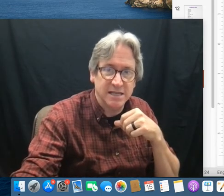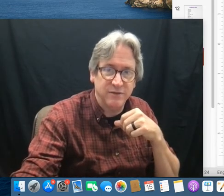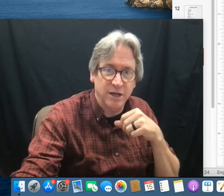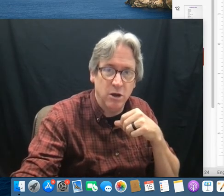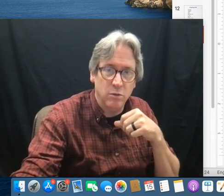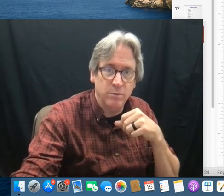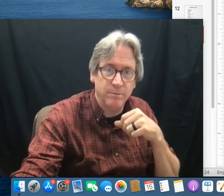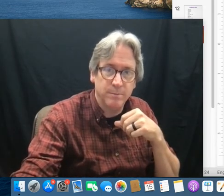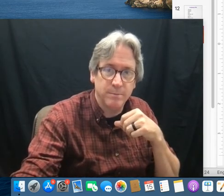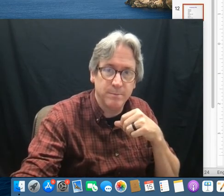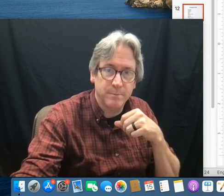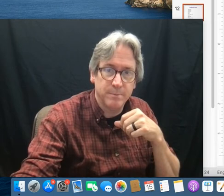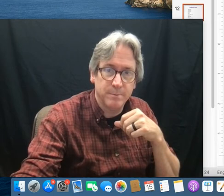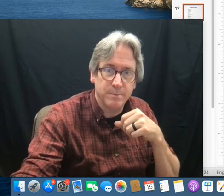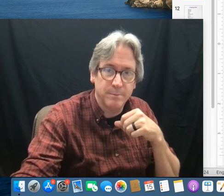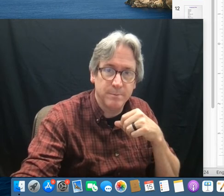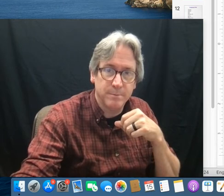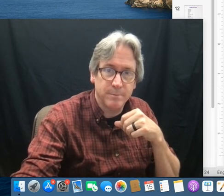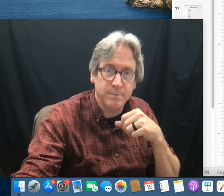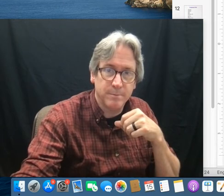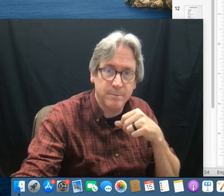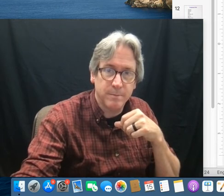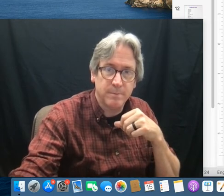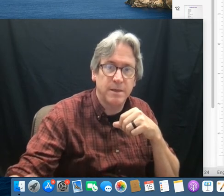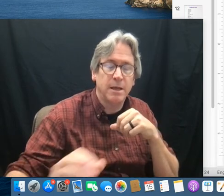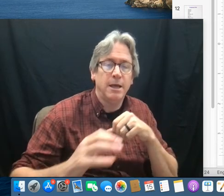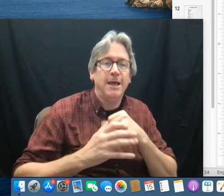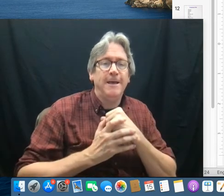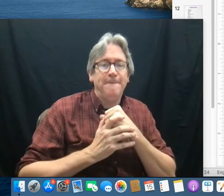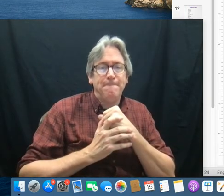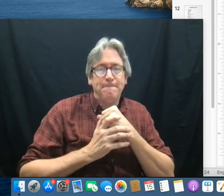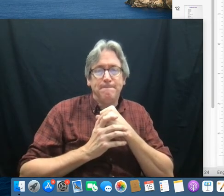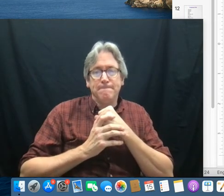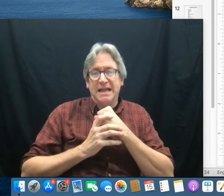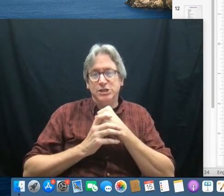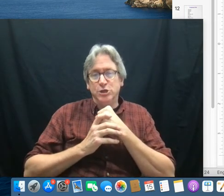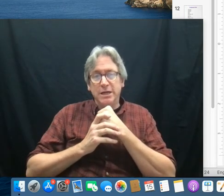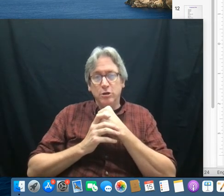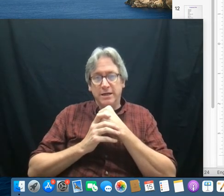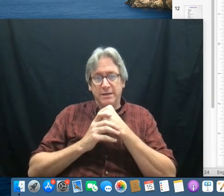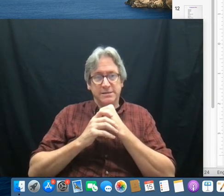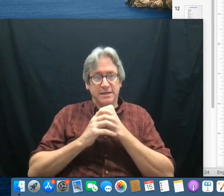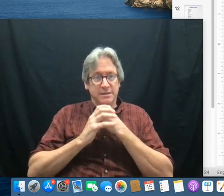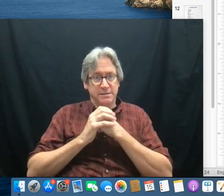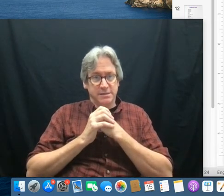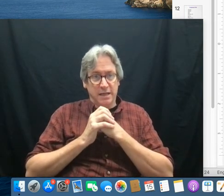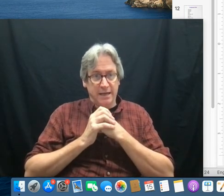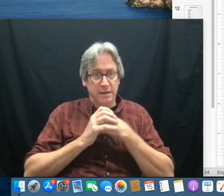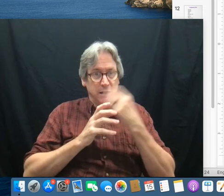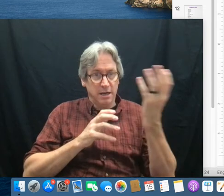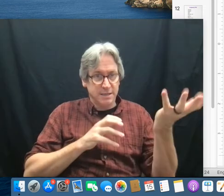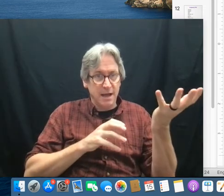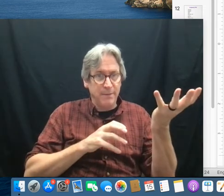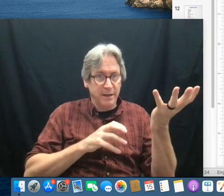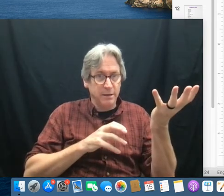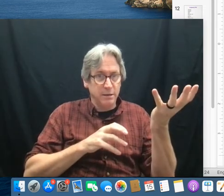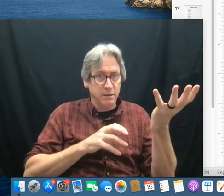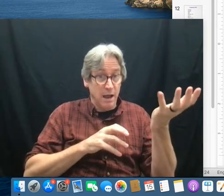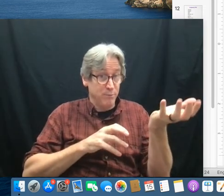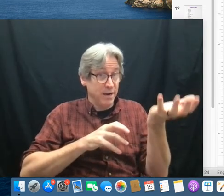And really, eyebrows should go up on past weekend because we're introducing a topic. One